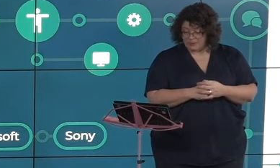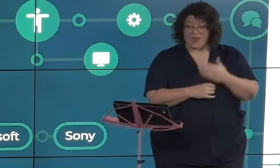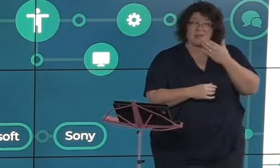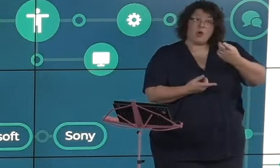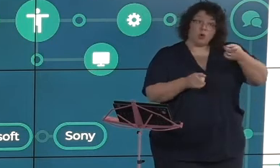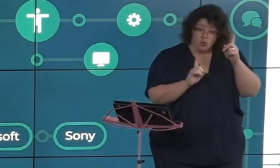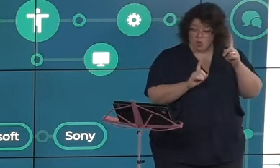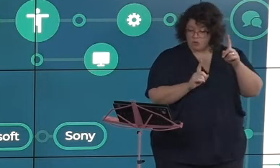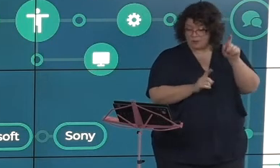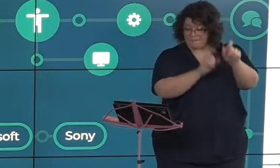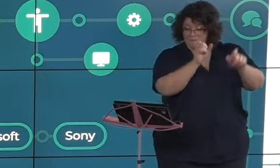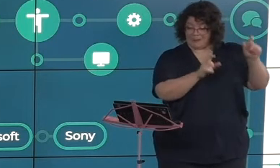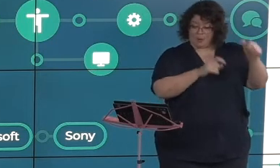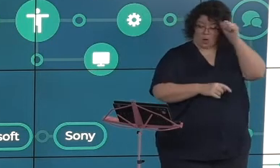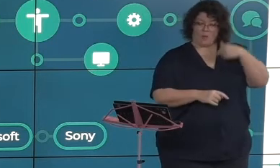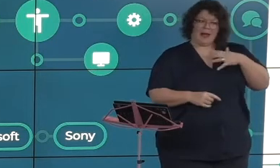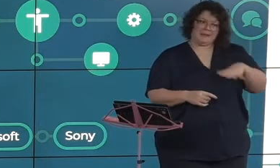I watched Haben